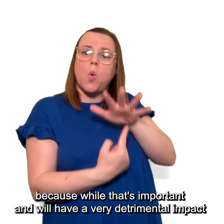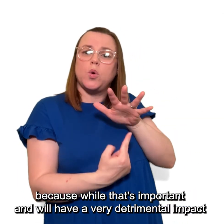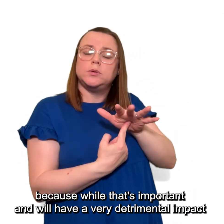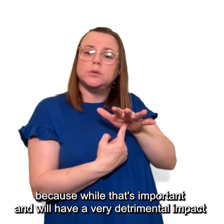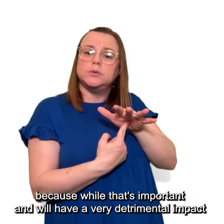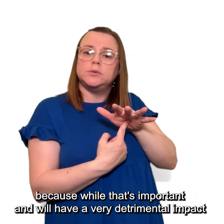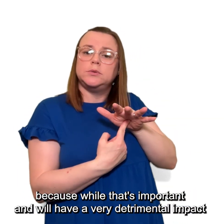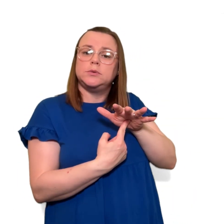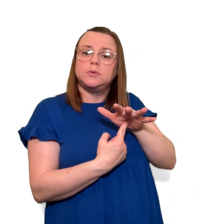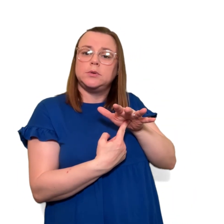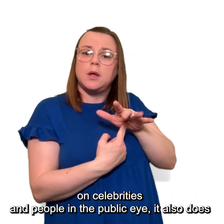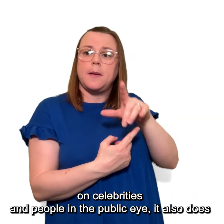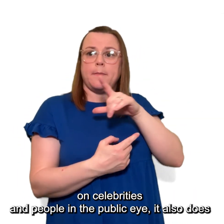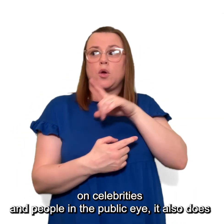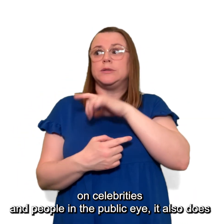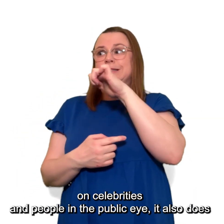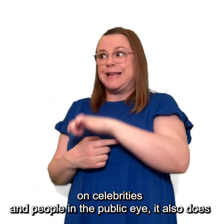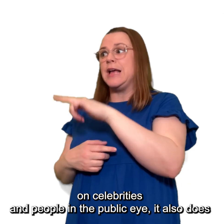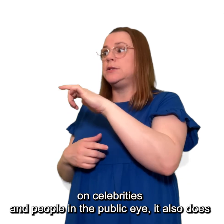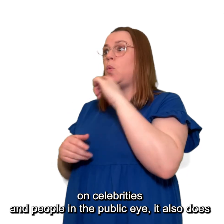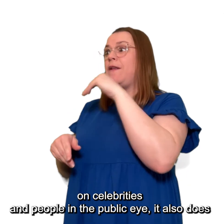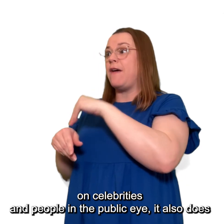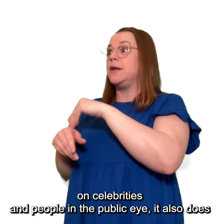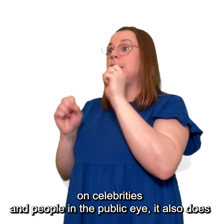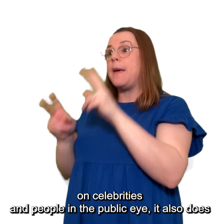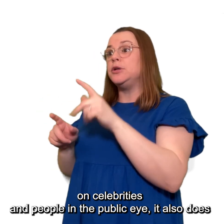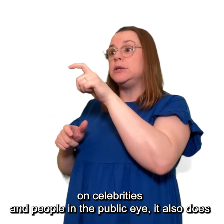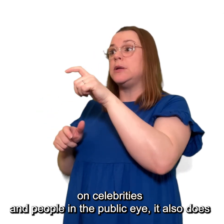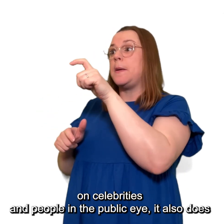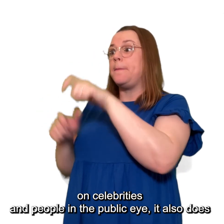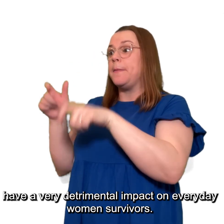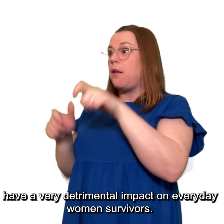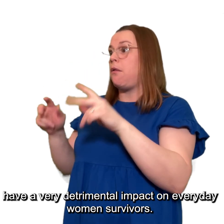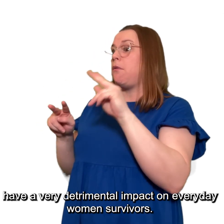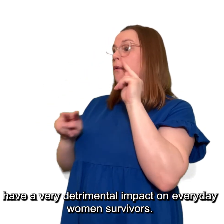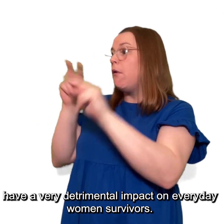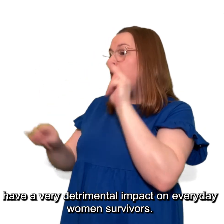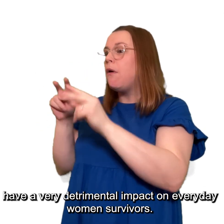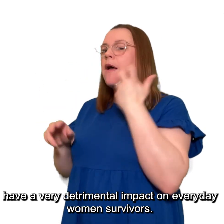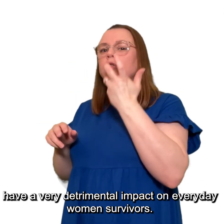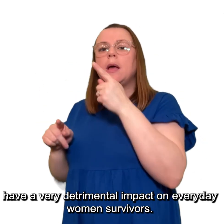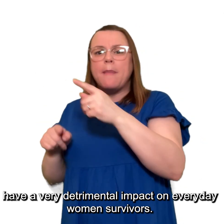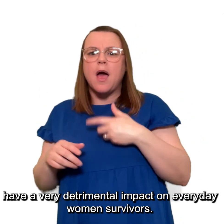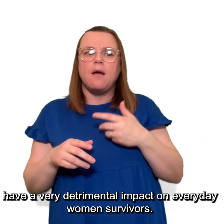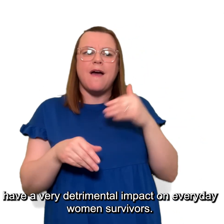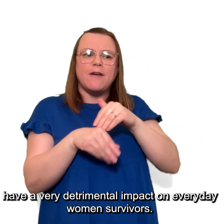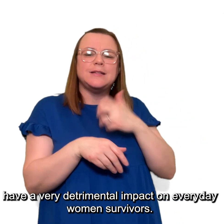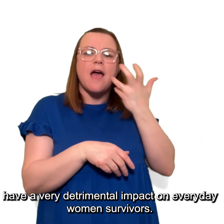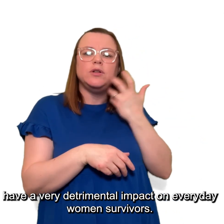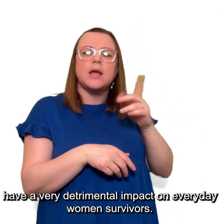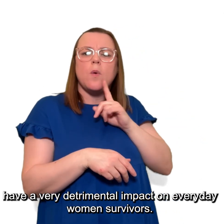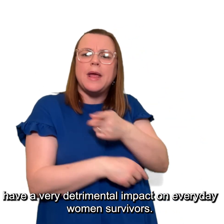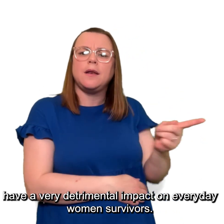very detrimental impact on celebrities and people in the public eye, it also does have a very detrimental impact on everyday